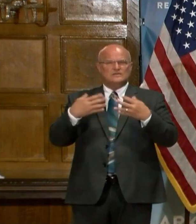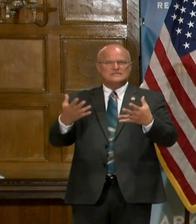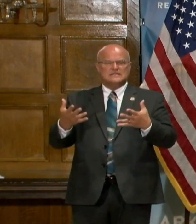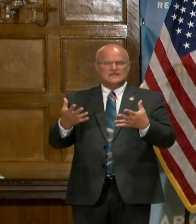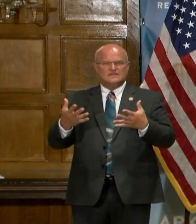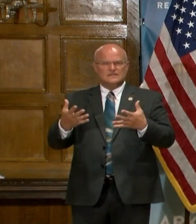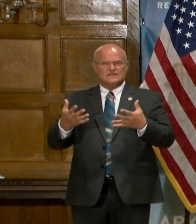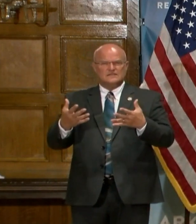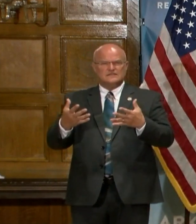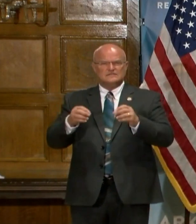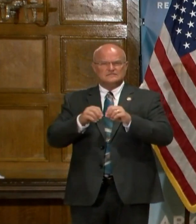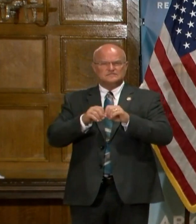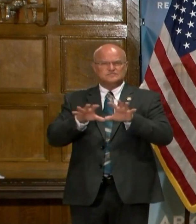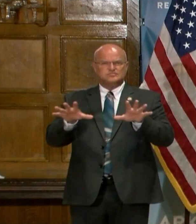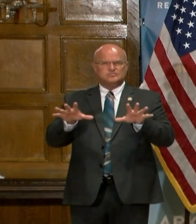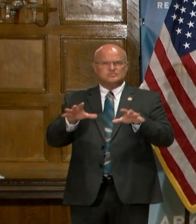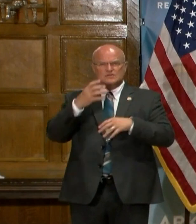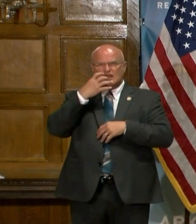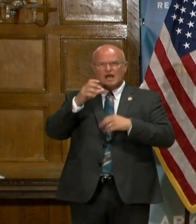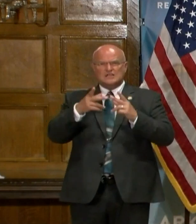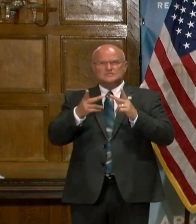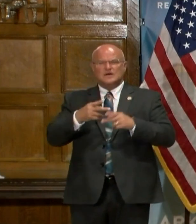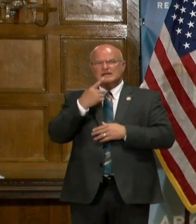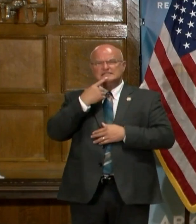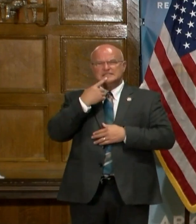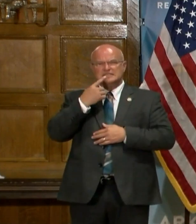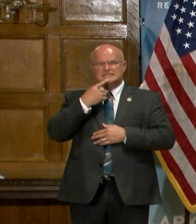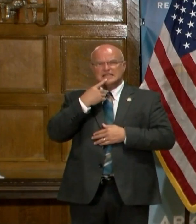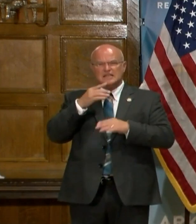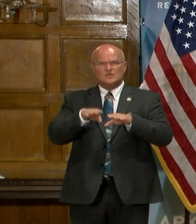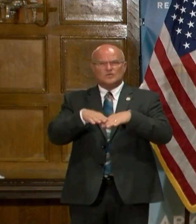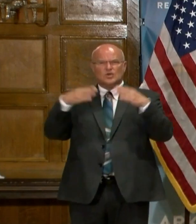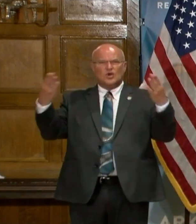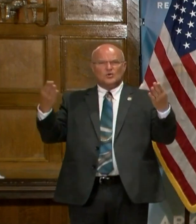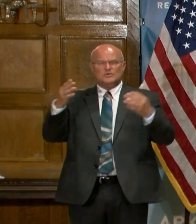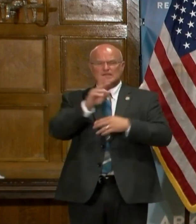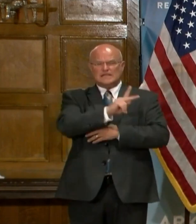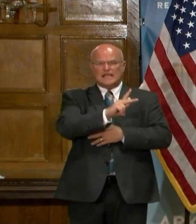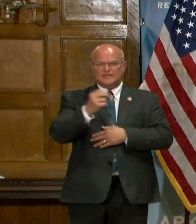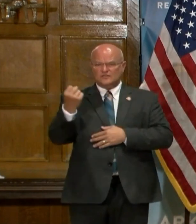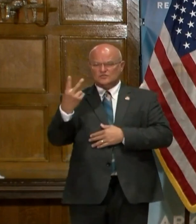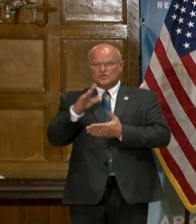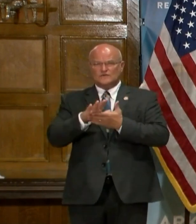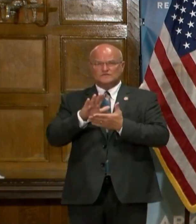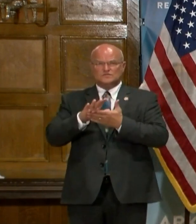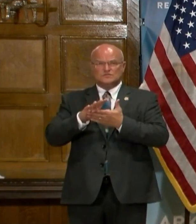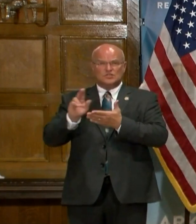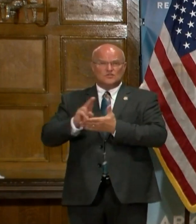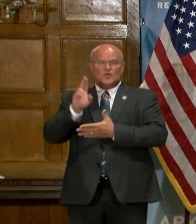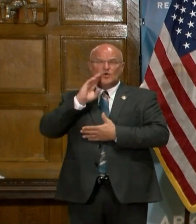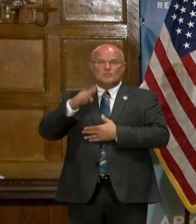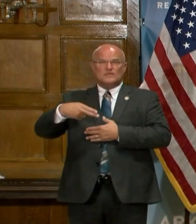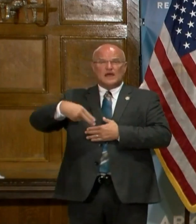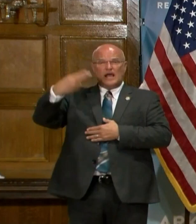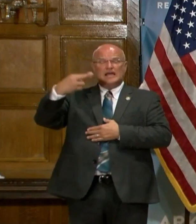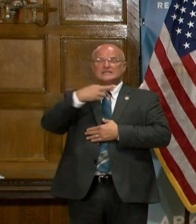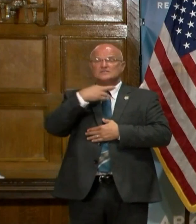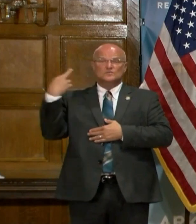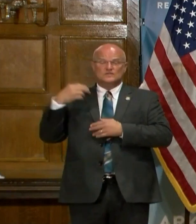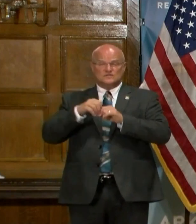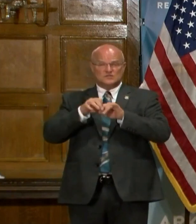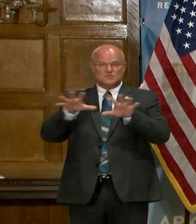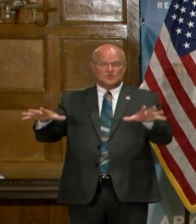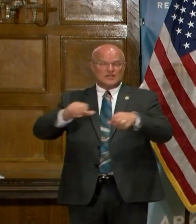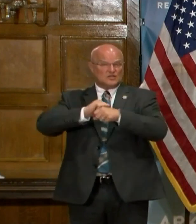teams deployed in coronavirus hotspots that said reopening K through 12 schools and universities would be the highest risk for the spread